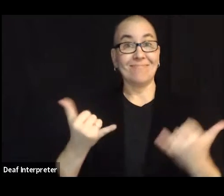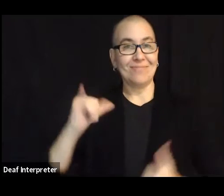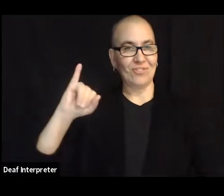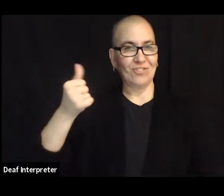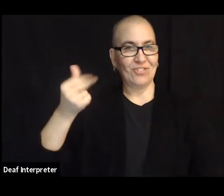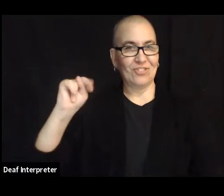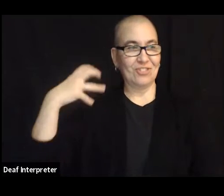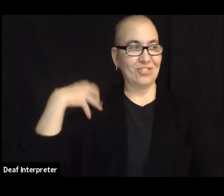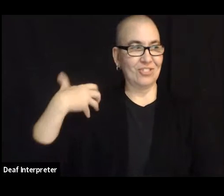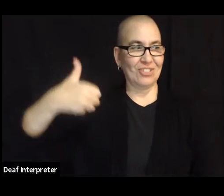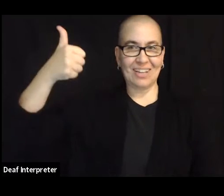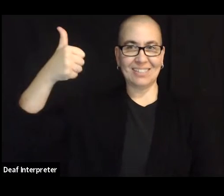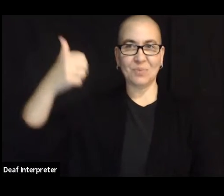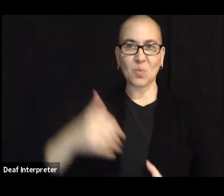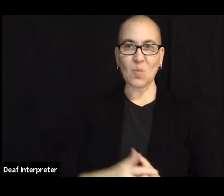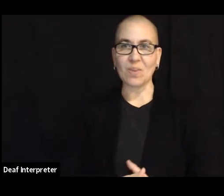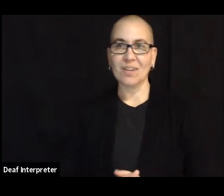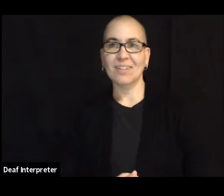Minnesota is reporting